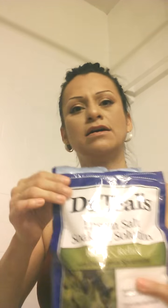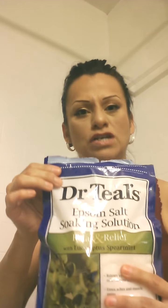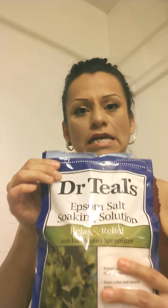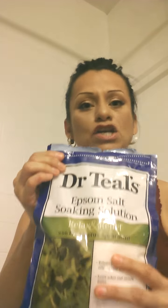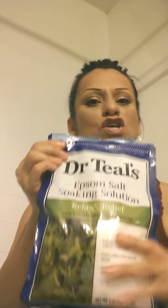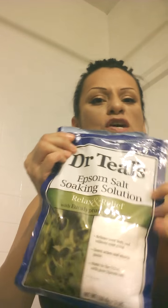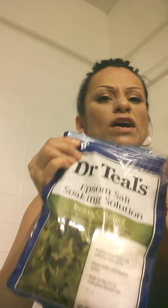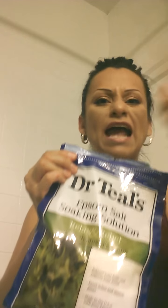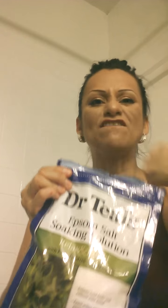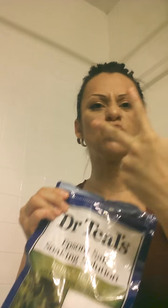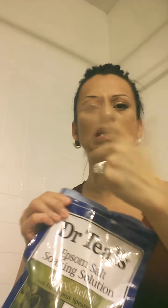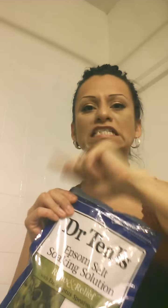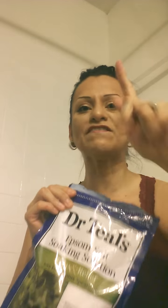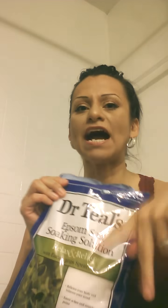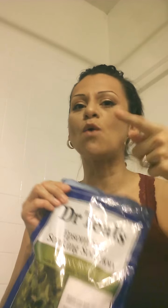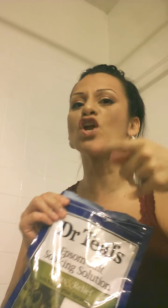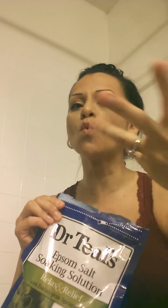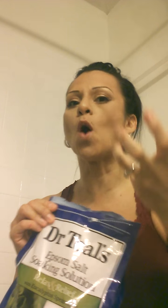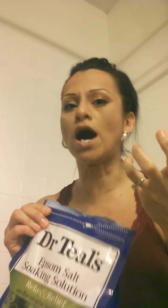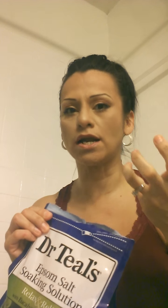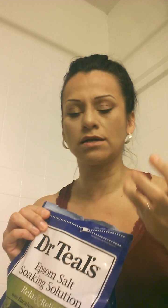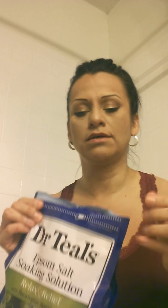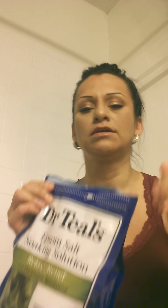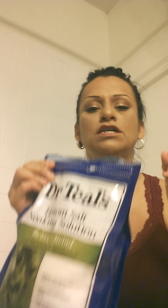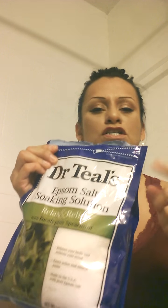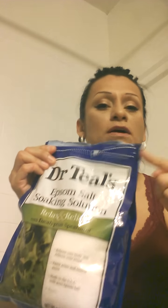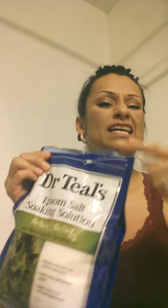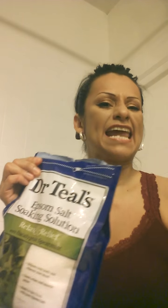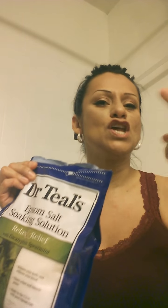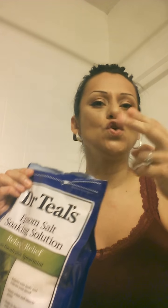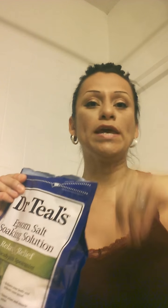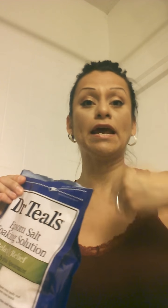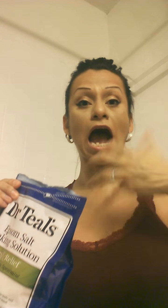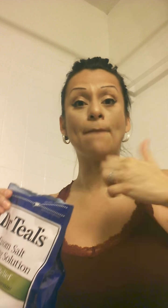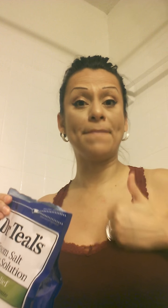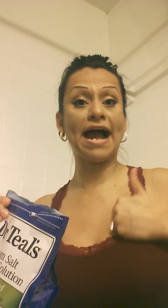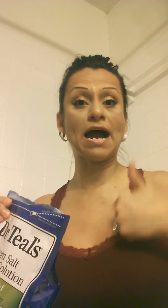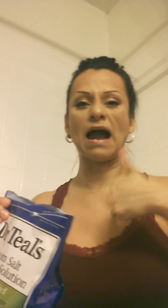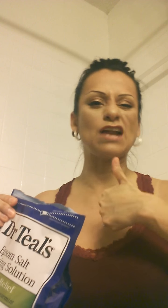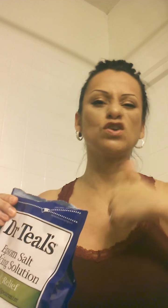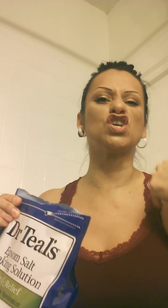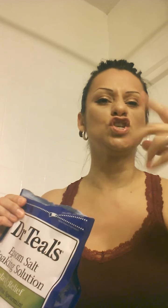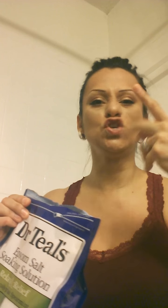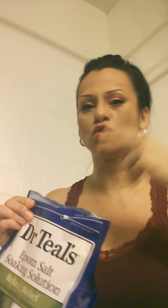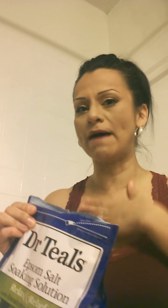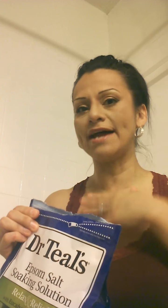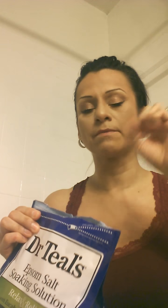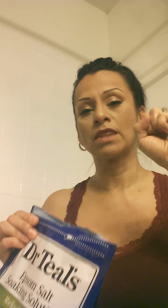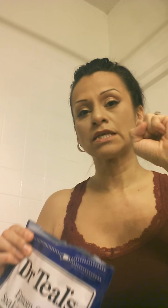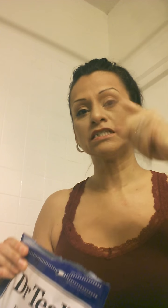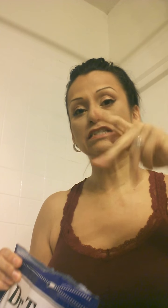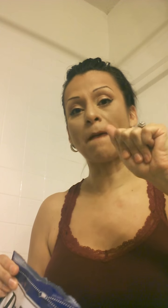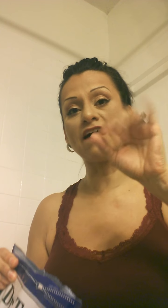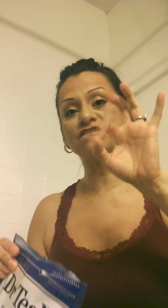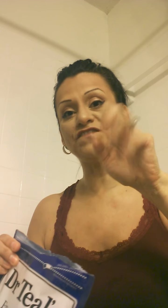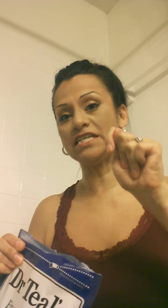Yeah. You have 3 tip half when you want. Can you eat half bad? And you just use my spot beat.